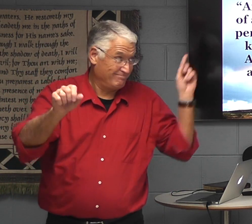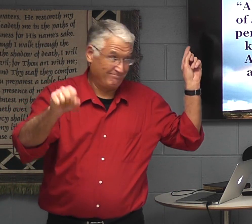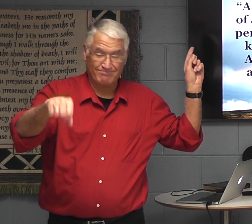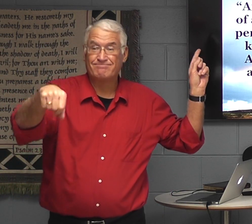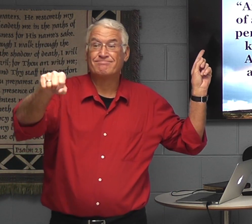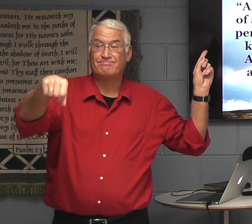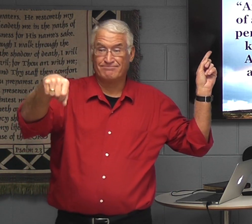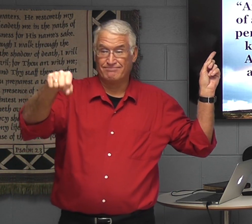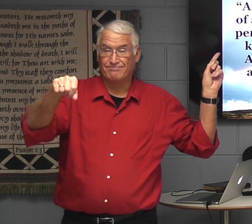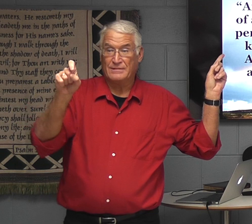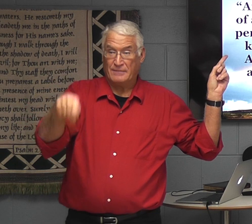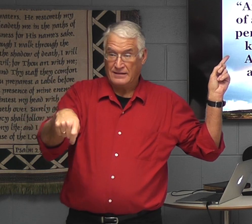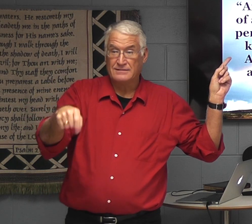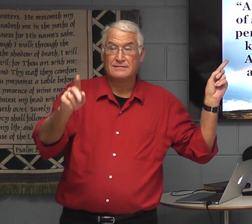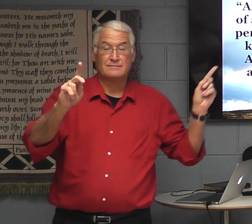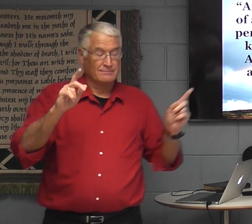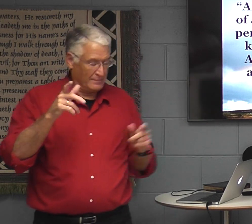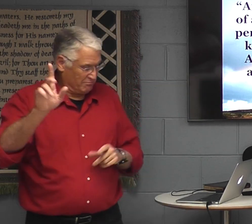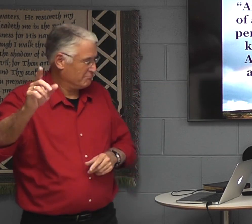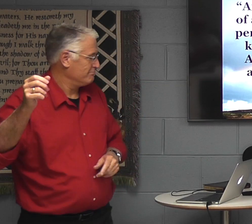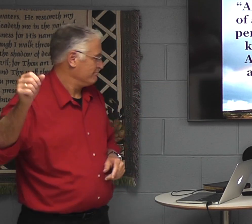So animals kill people, yes.